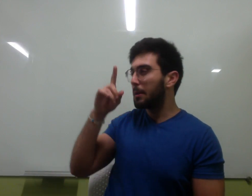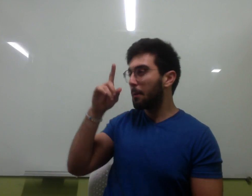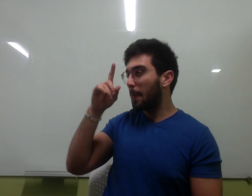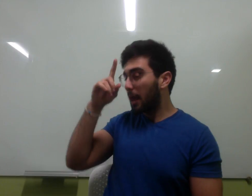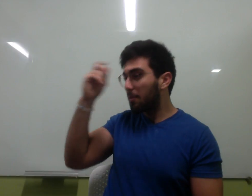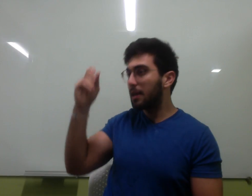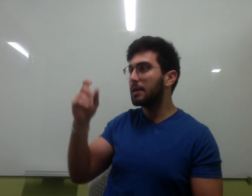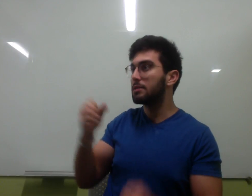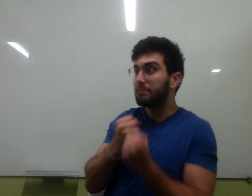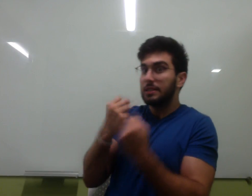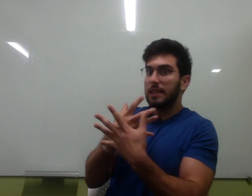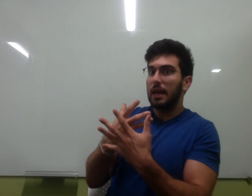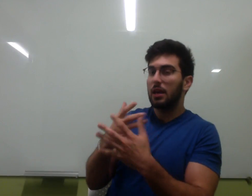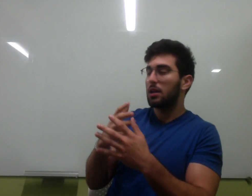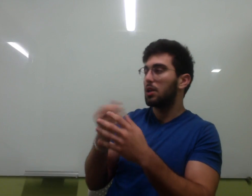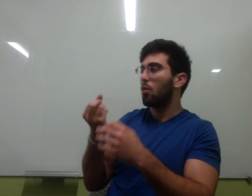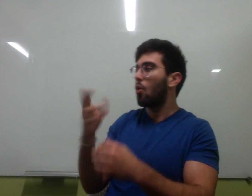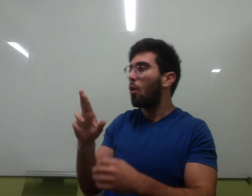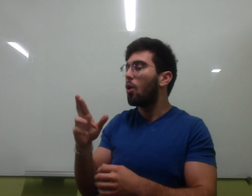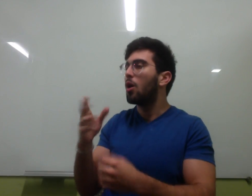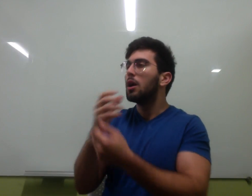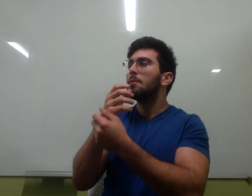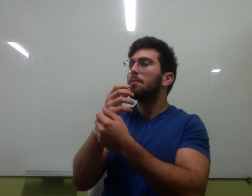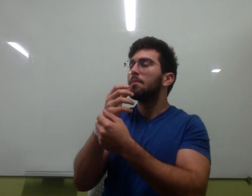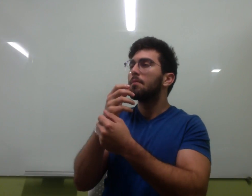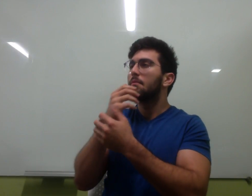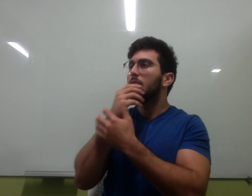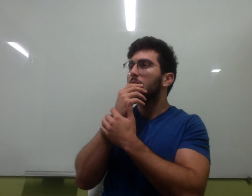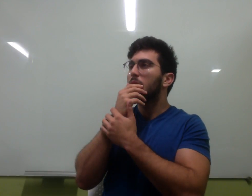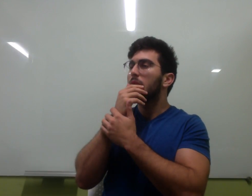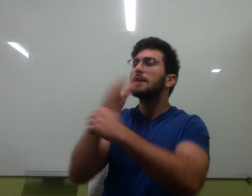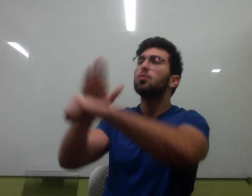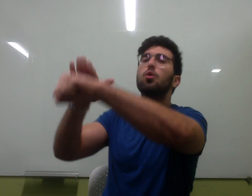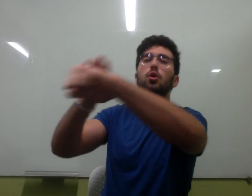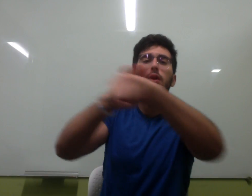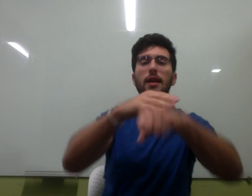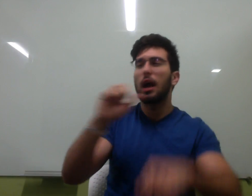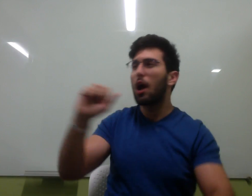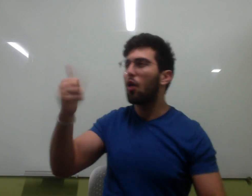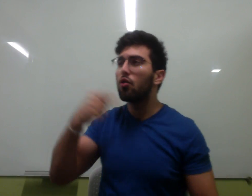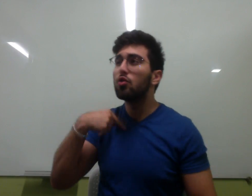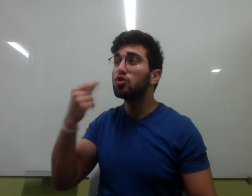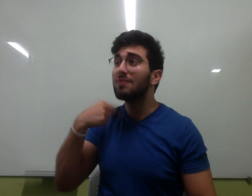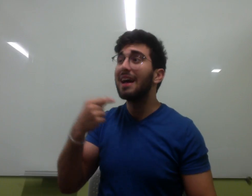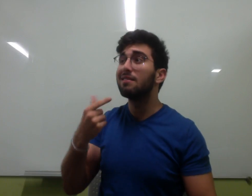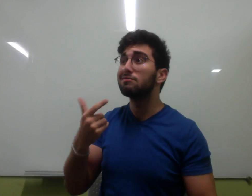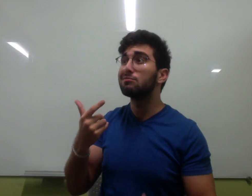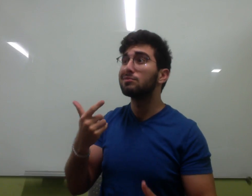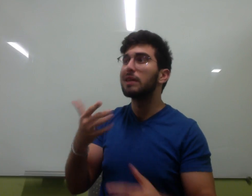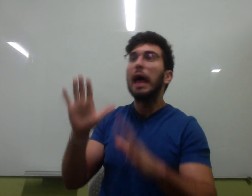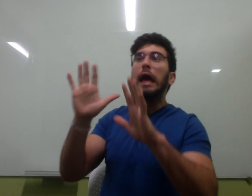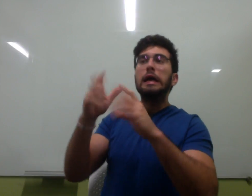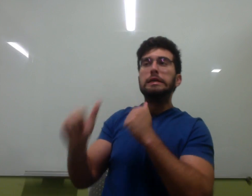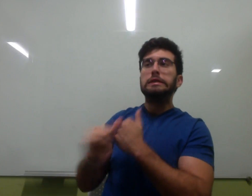are easily spooked enough that they're kind of like an early warning signal for the other animals on the savannah. Yeah. That they've spotted a